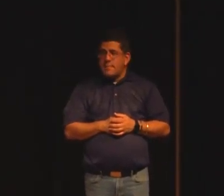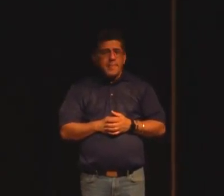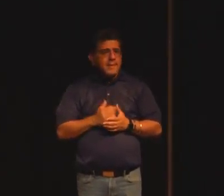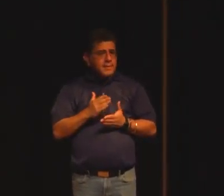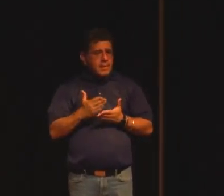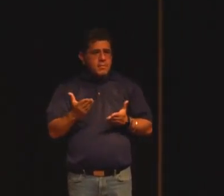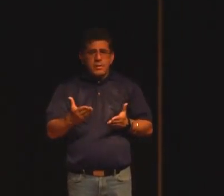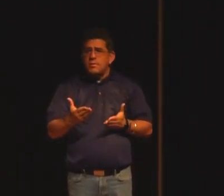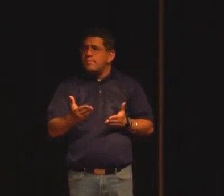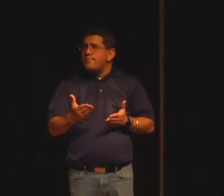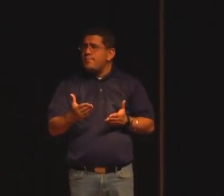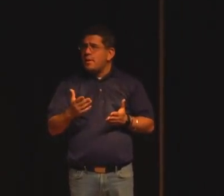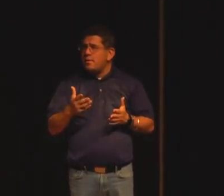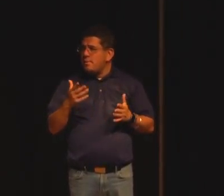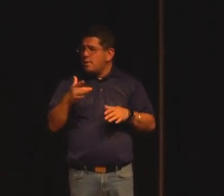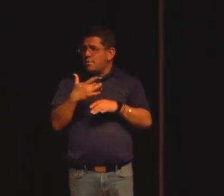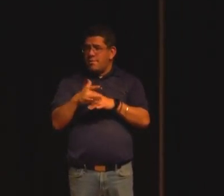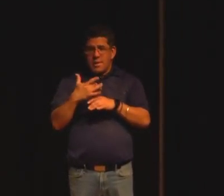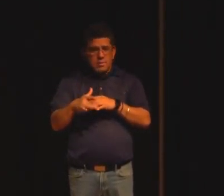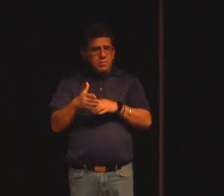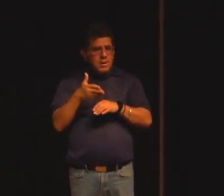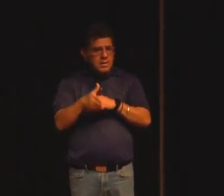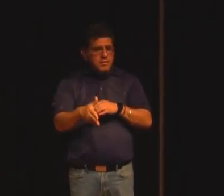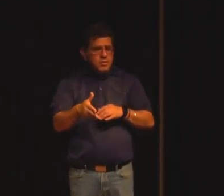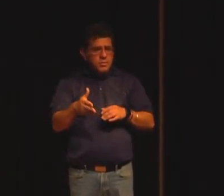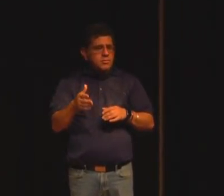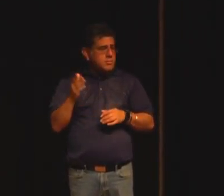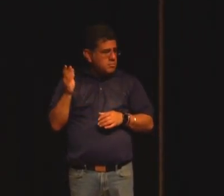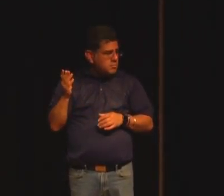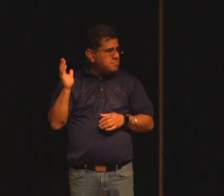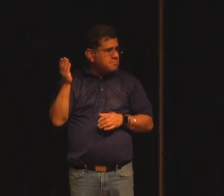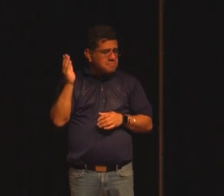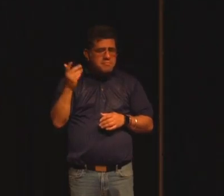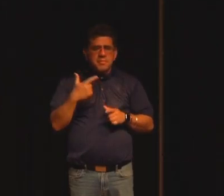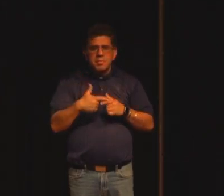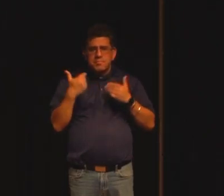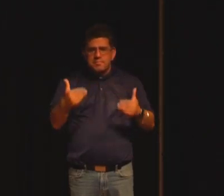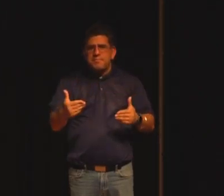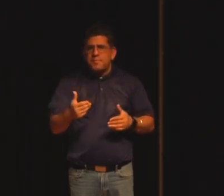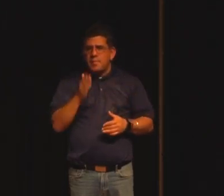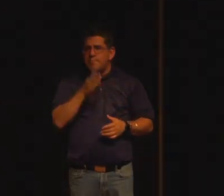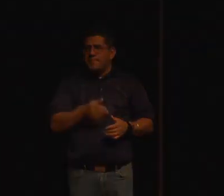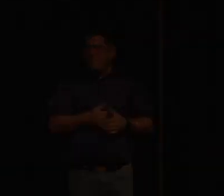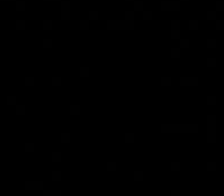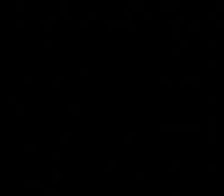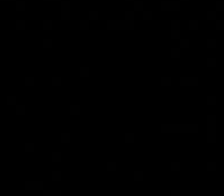it here. I'll be available at the end of the session, but we do need to move on. Thank you very much.